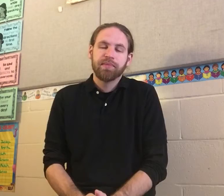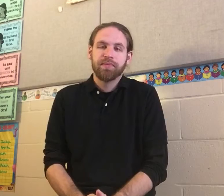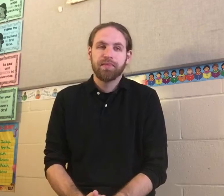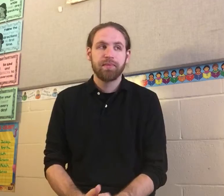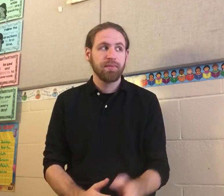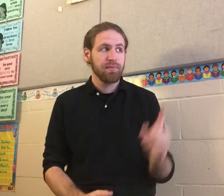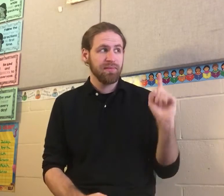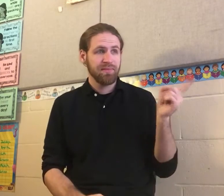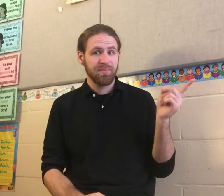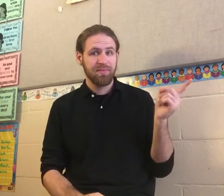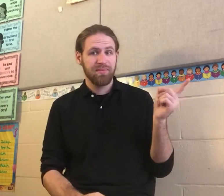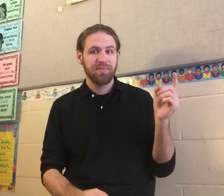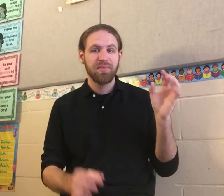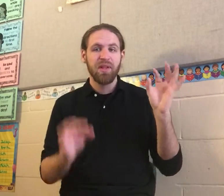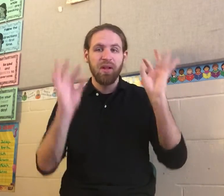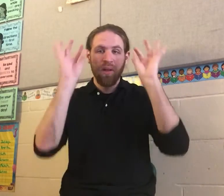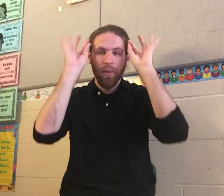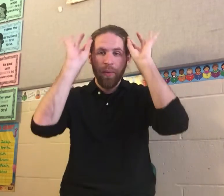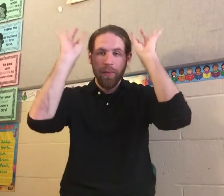Those are long feelers.